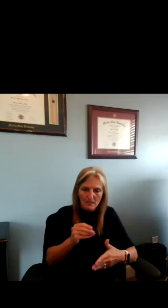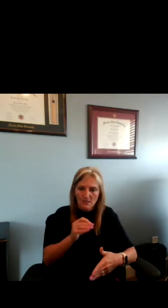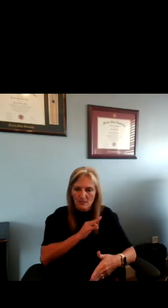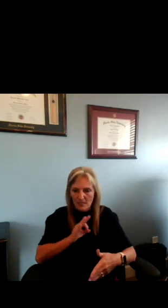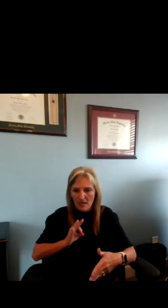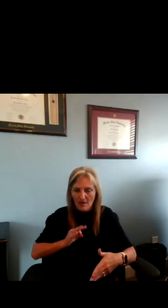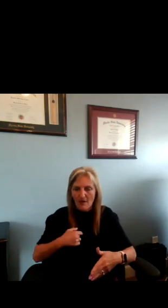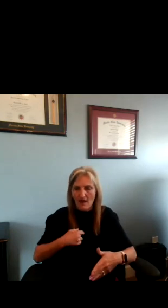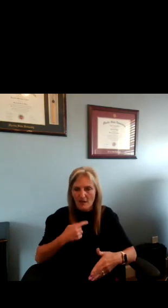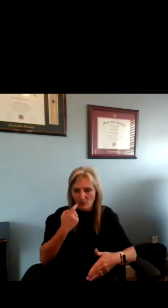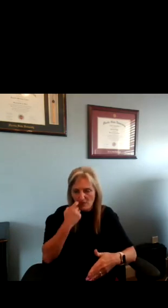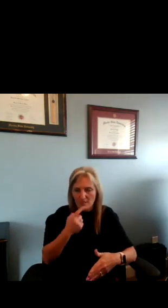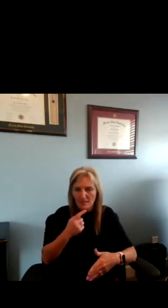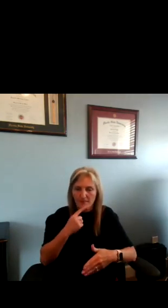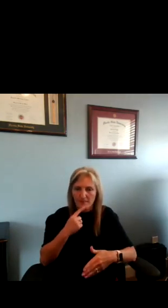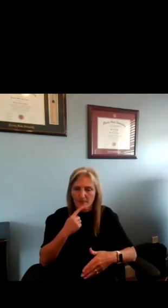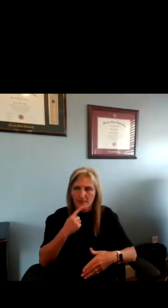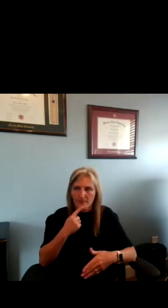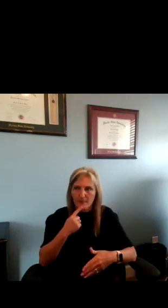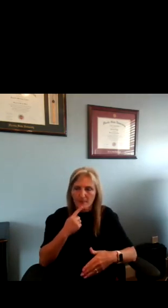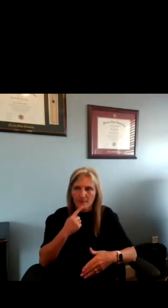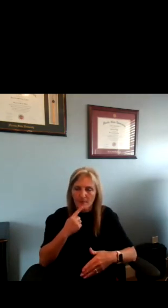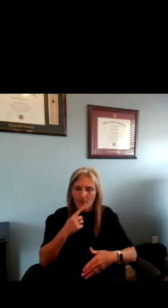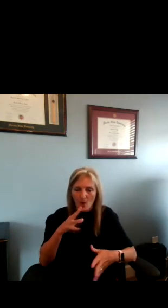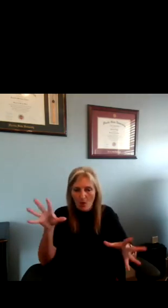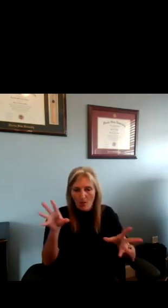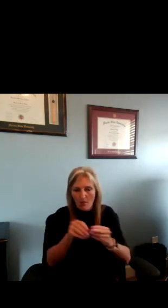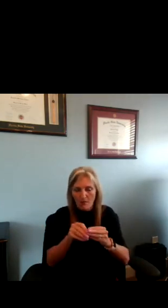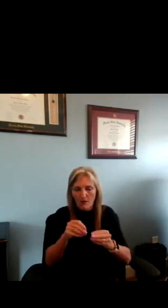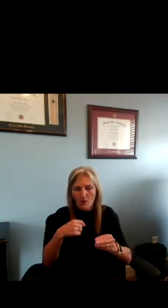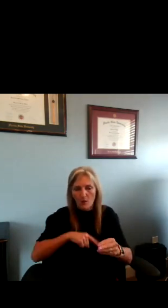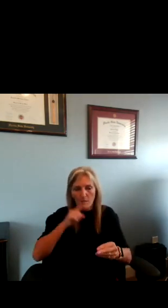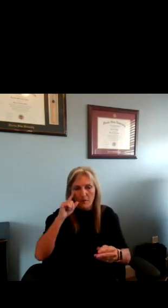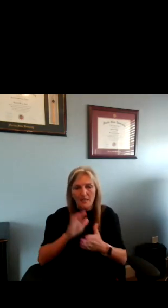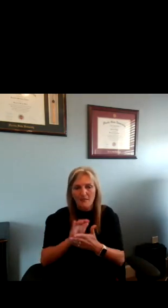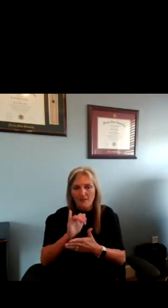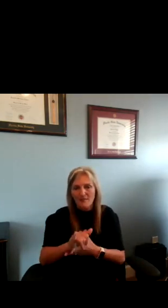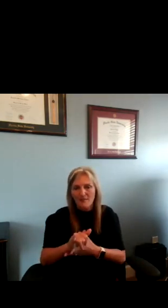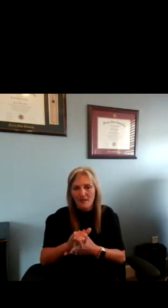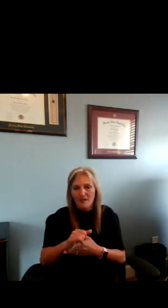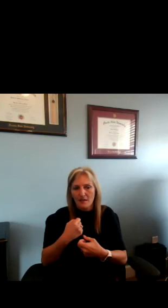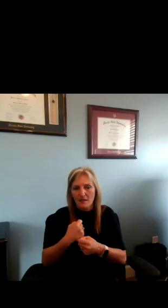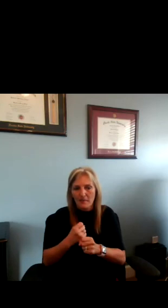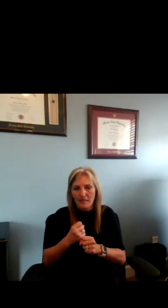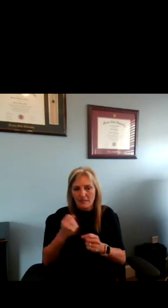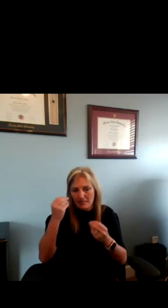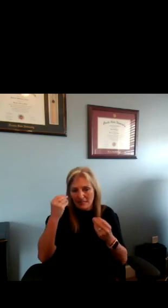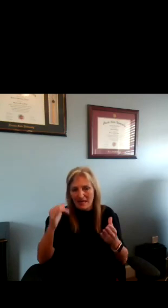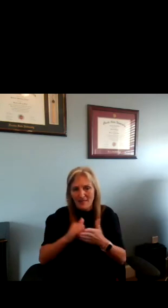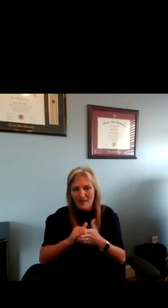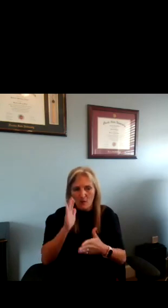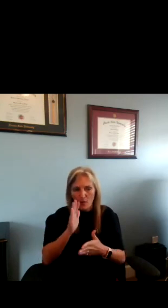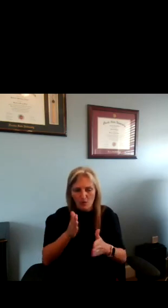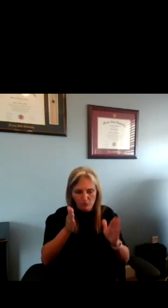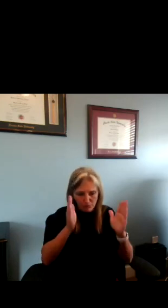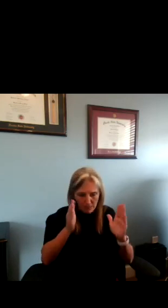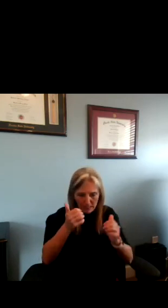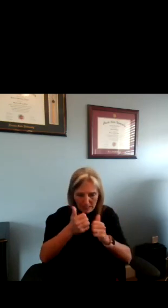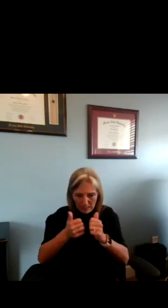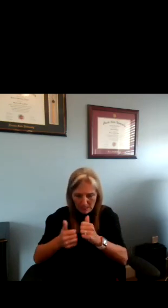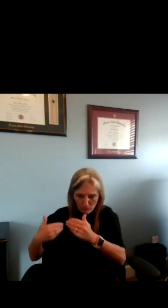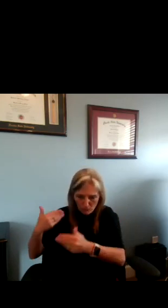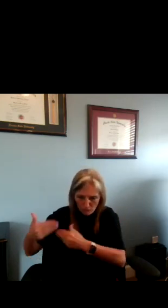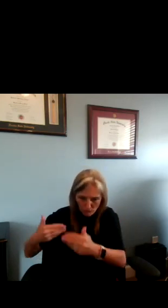moment ago. And so in all, we believe this produces data sets that will track prison conditions over time from the perspective of